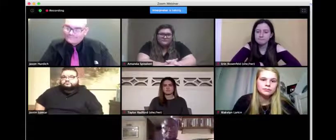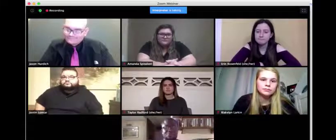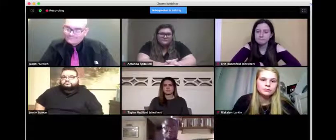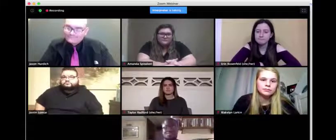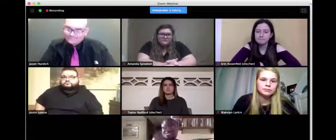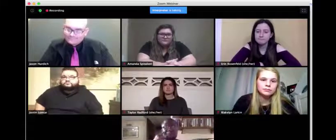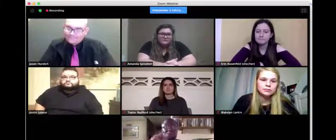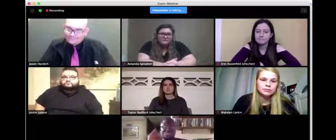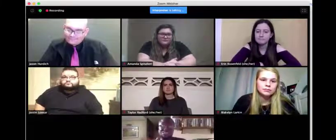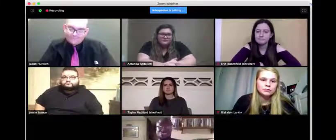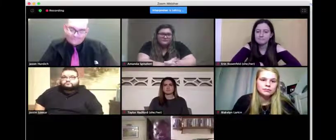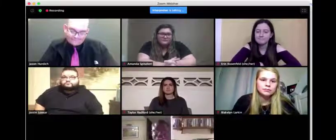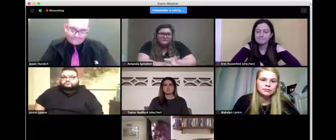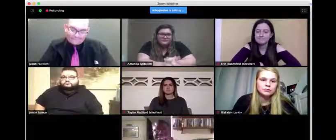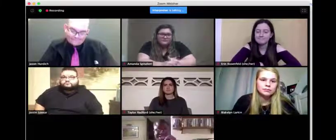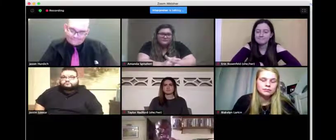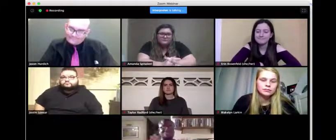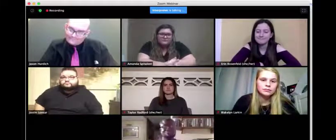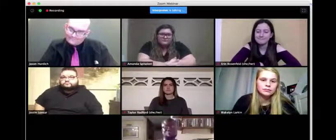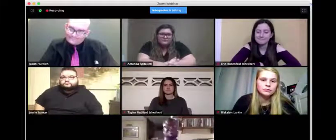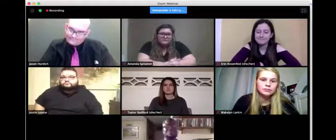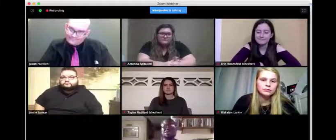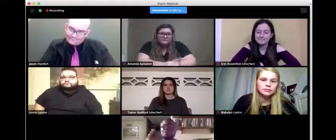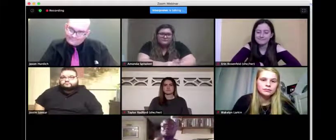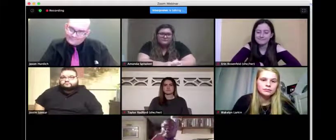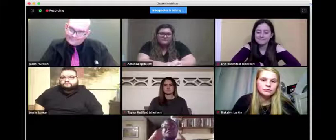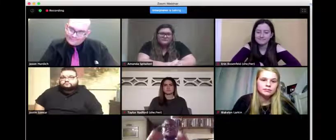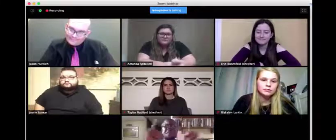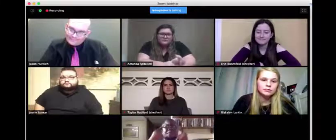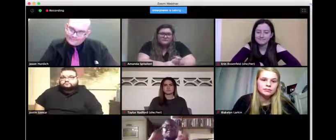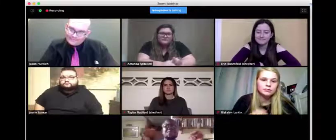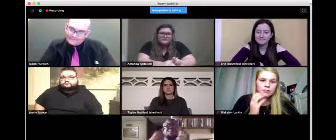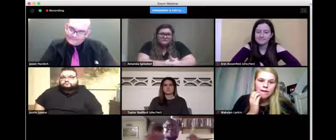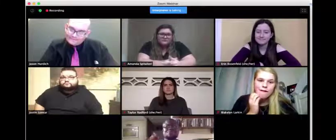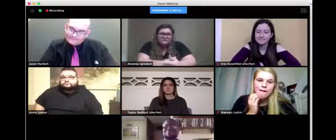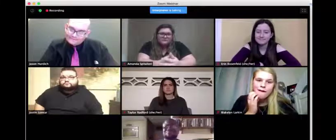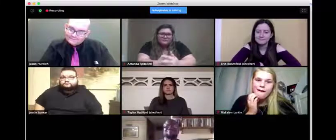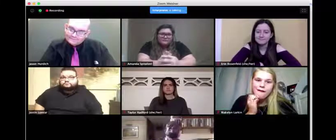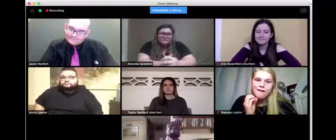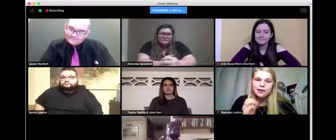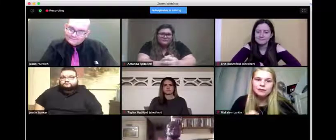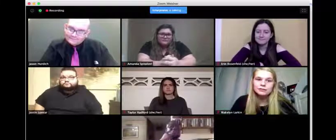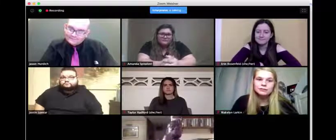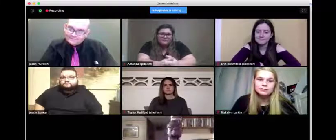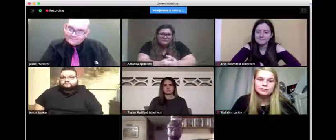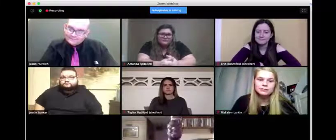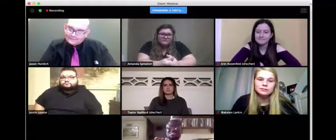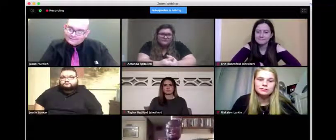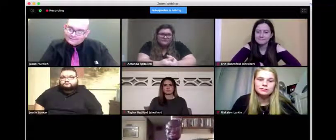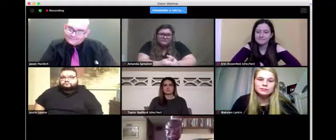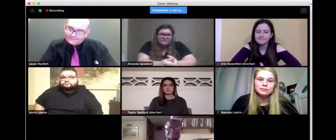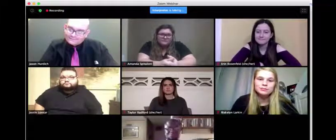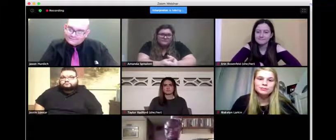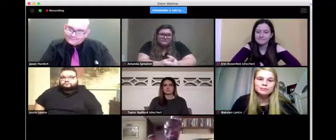oh, you're famous, you're famous. I'm like, well, it's cool. But at the same time, I'm still the same person every day. So,